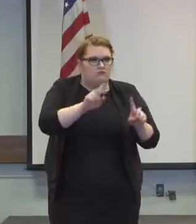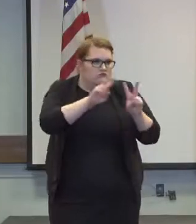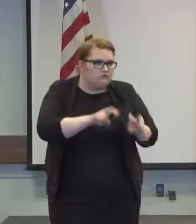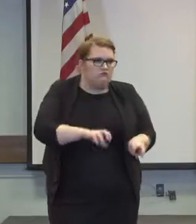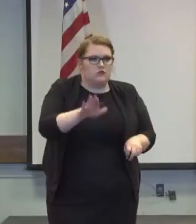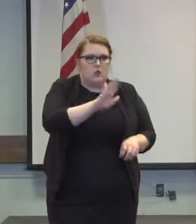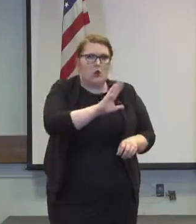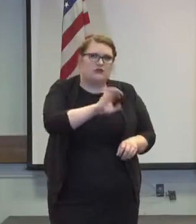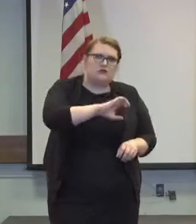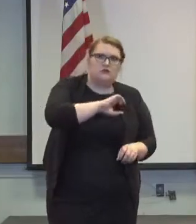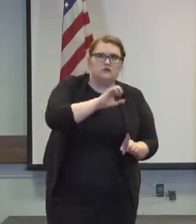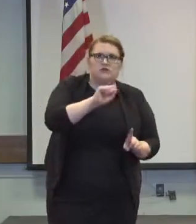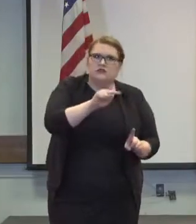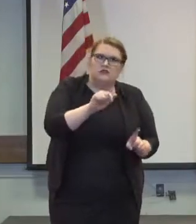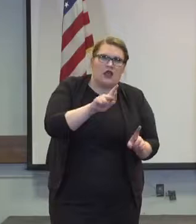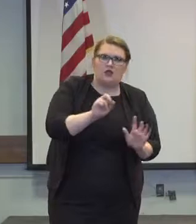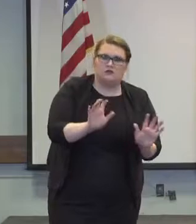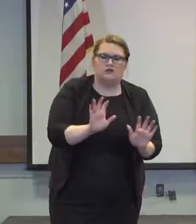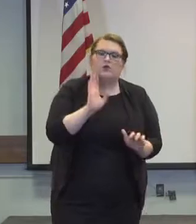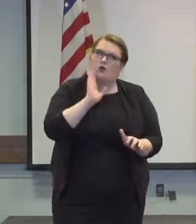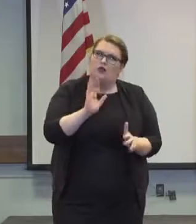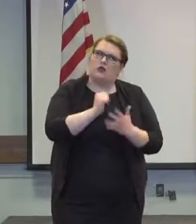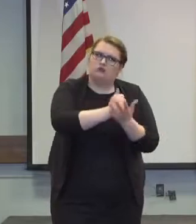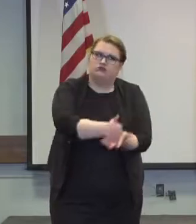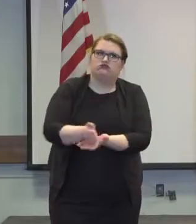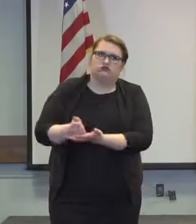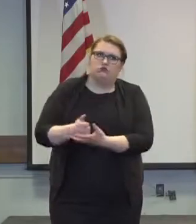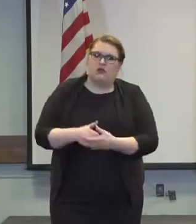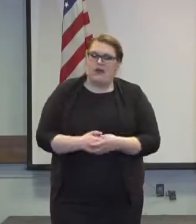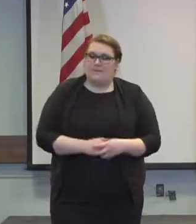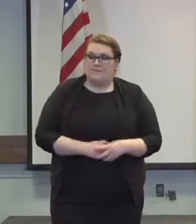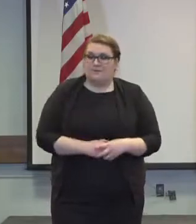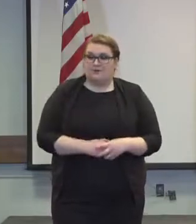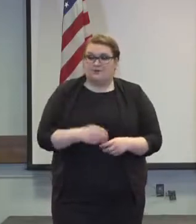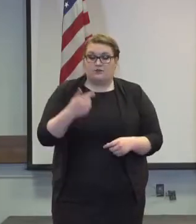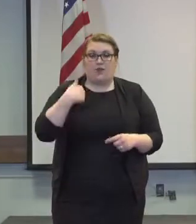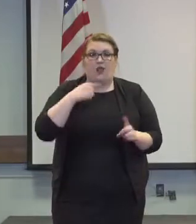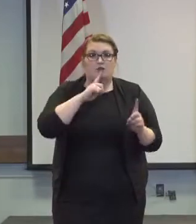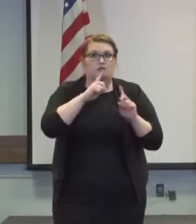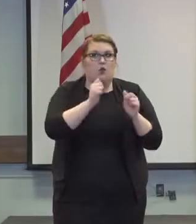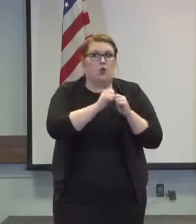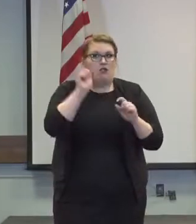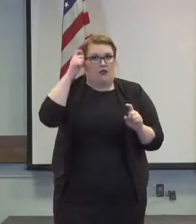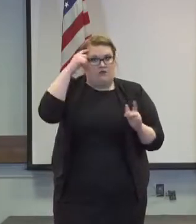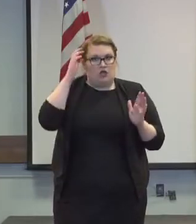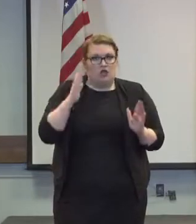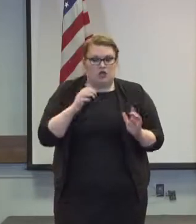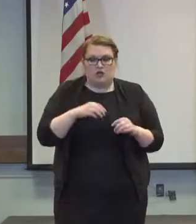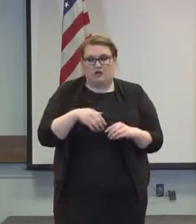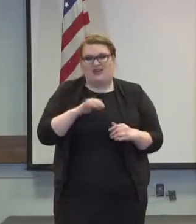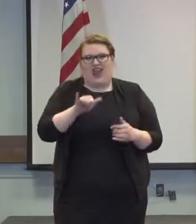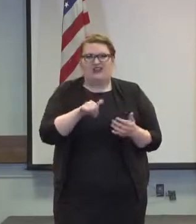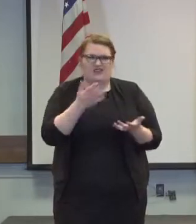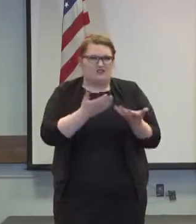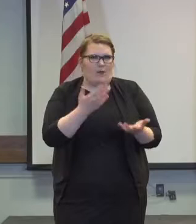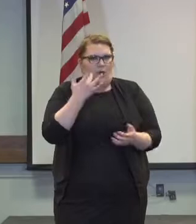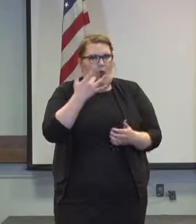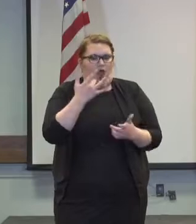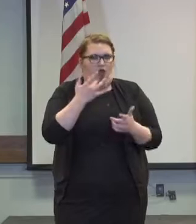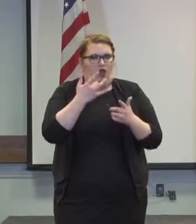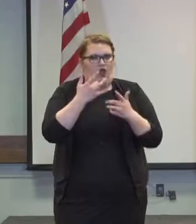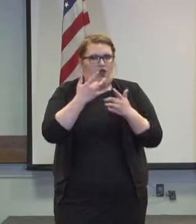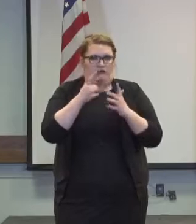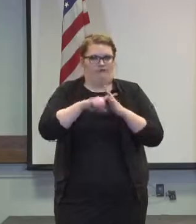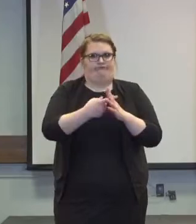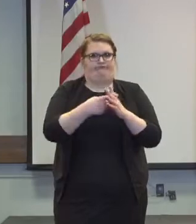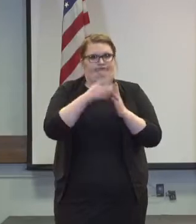that. We're going to make sure that people get assistance. And I will say I had a conversation with the governor, which is partly what generated this letter, but I